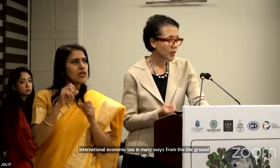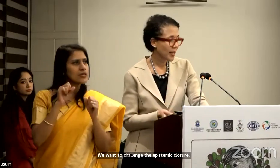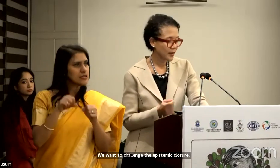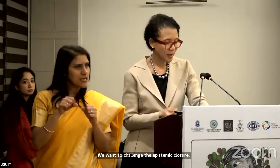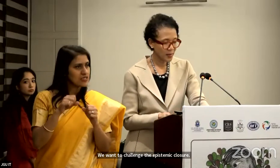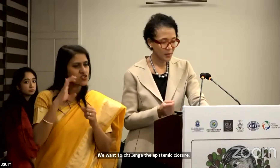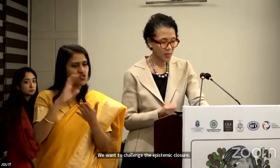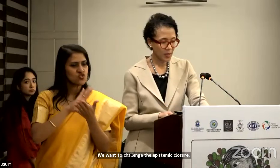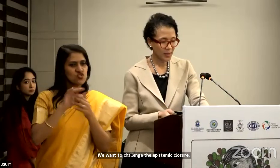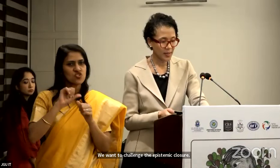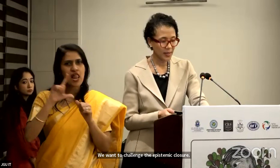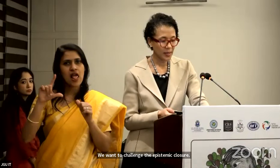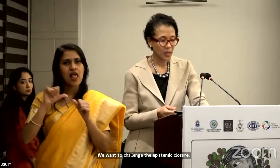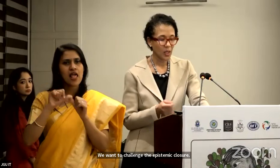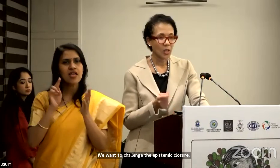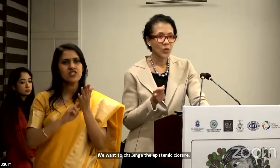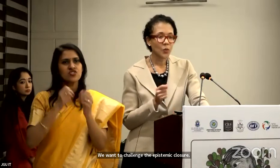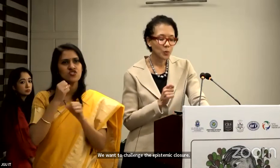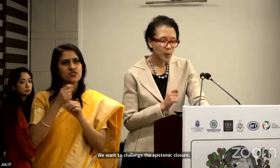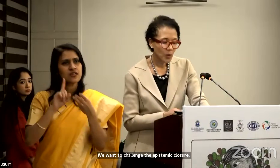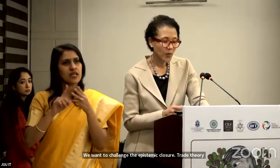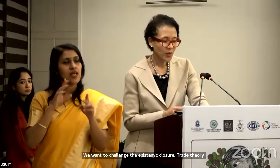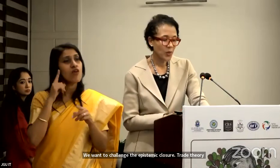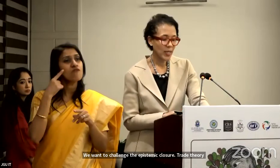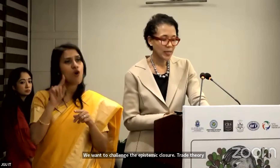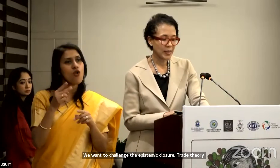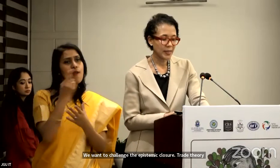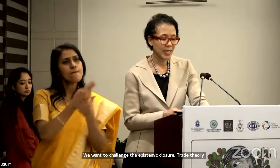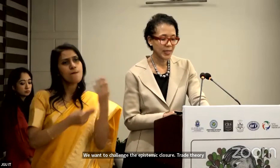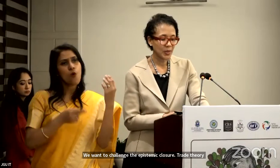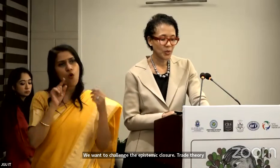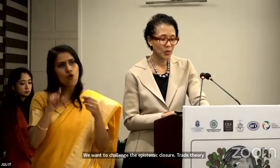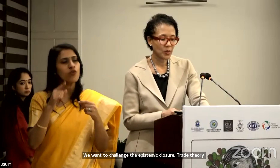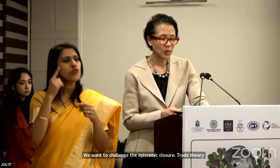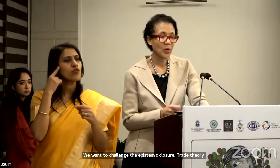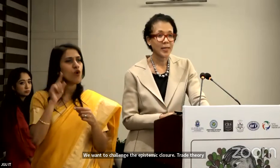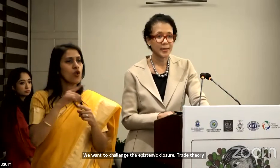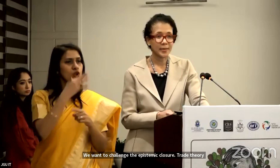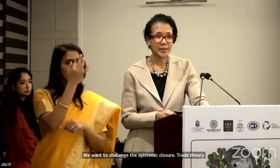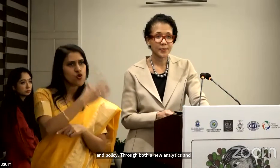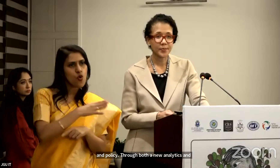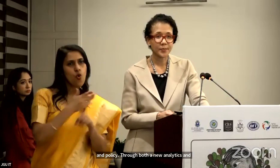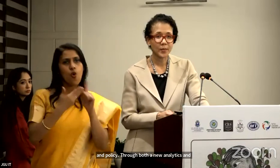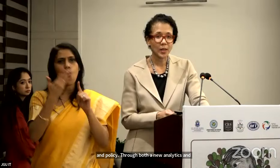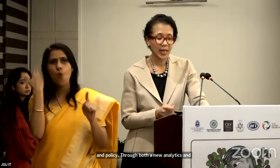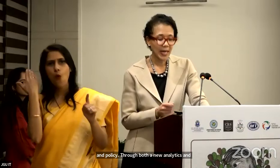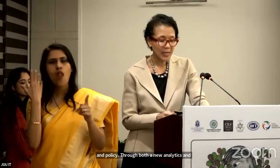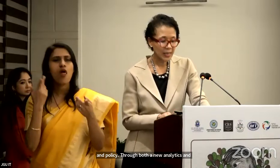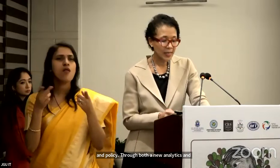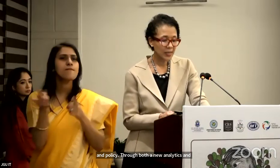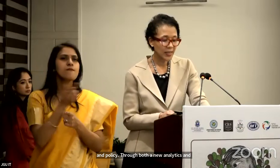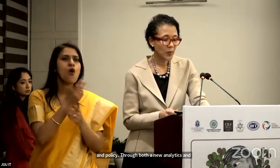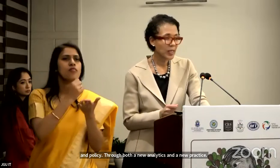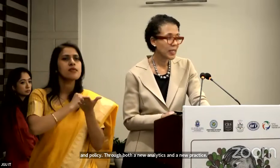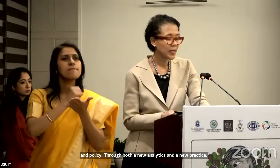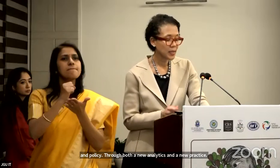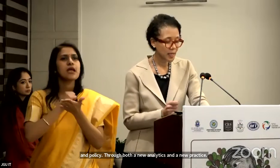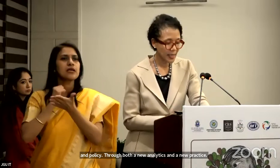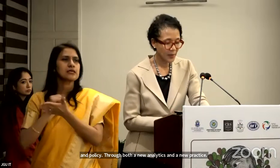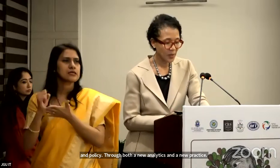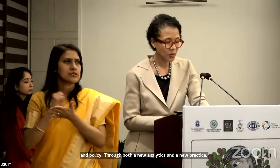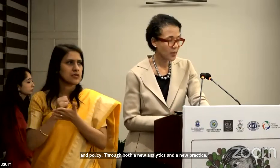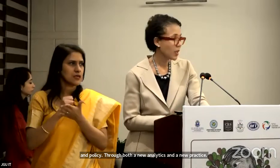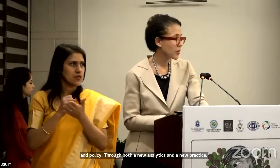of trade theory and policy through both a new analytics and a new praxis. Analytically, we need